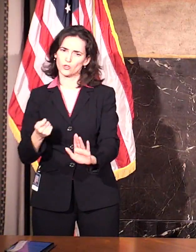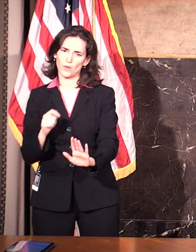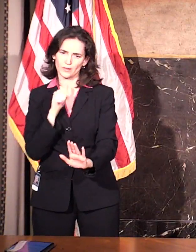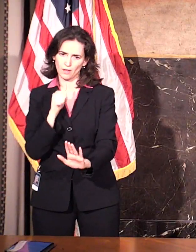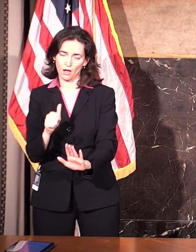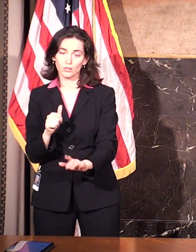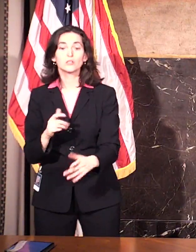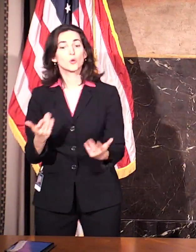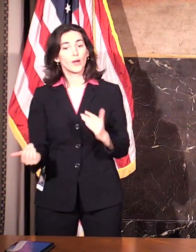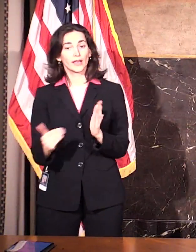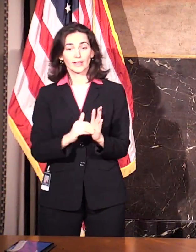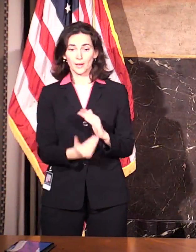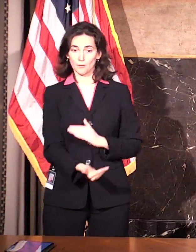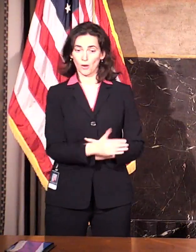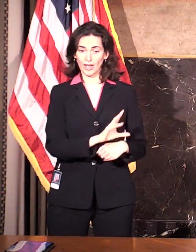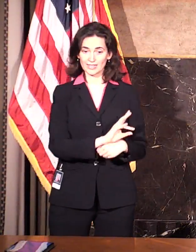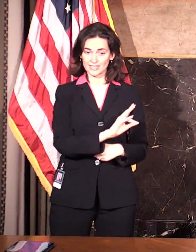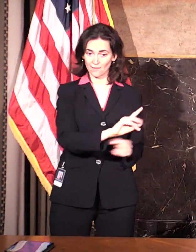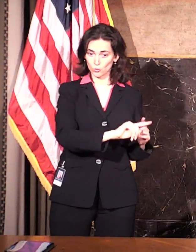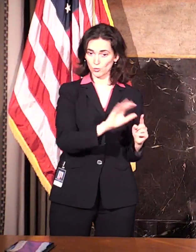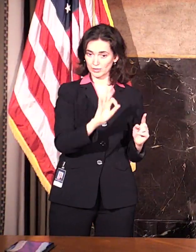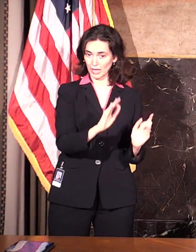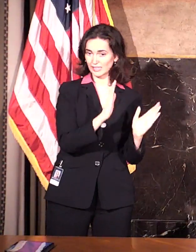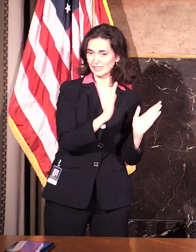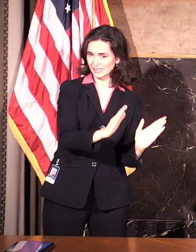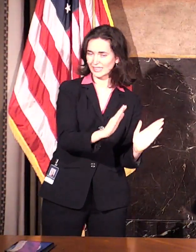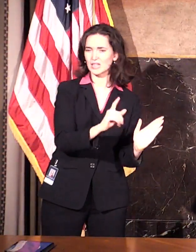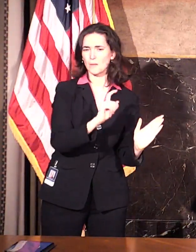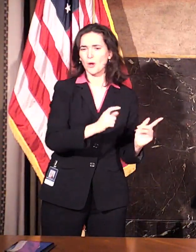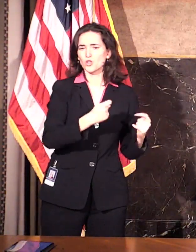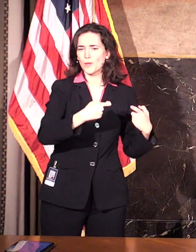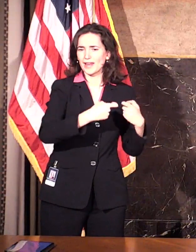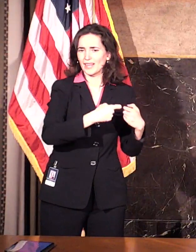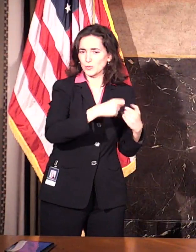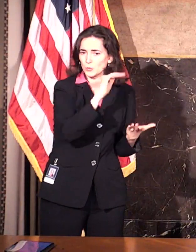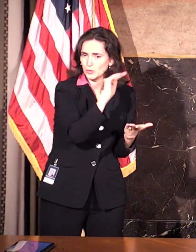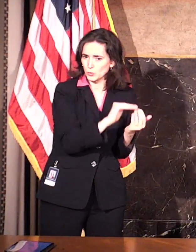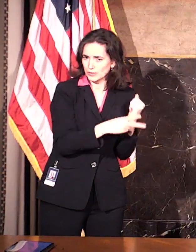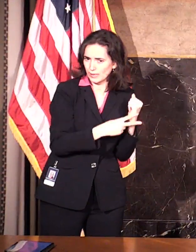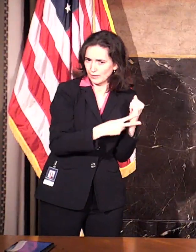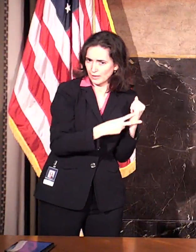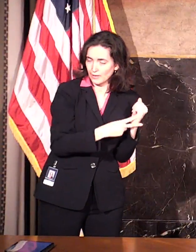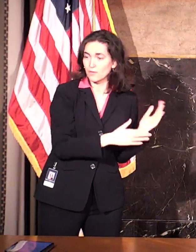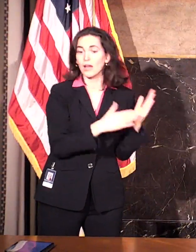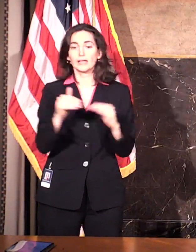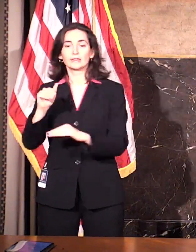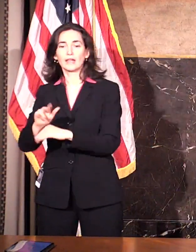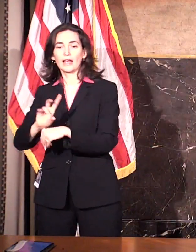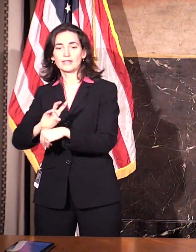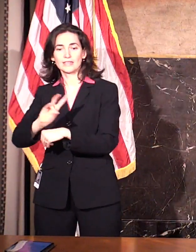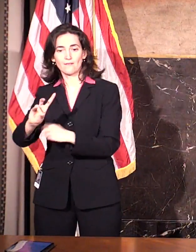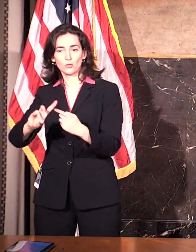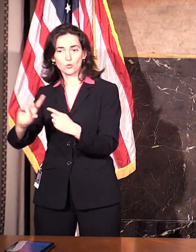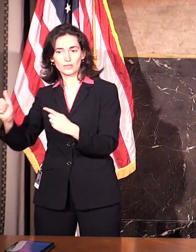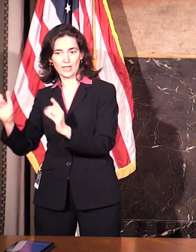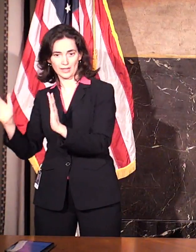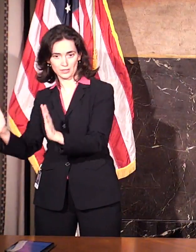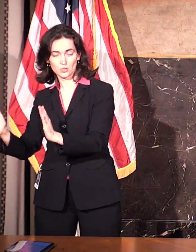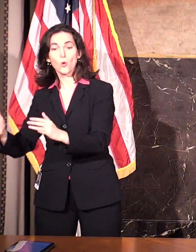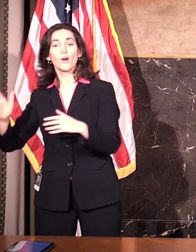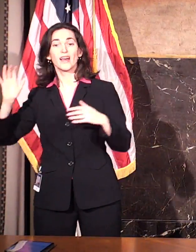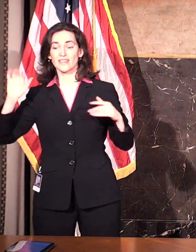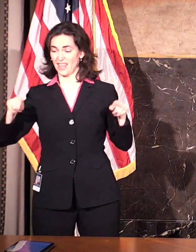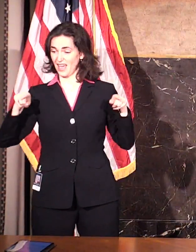7 to 10 p.m. at night, and that's going to remain in effect for today and tomorrow and for Saturday morning.